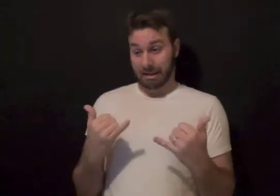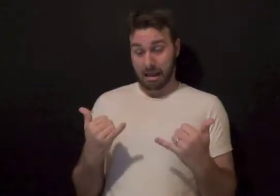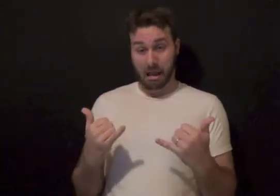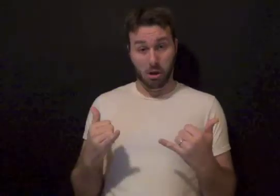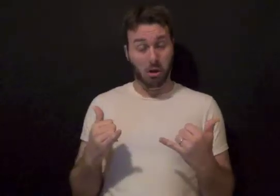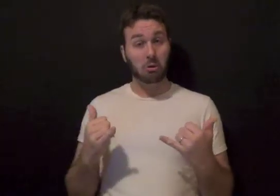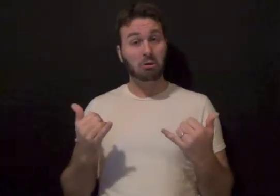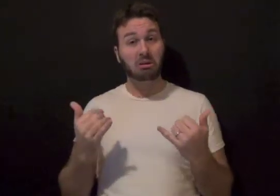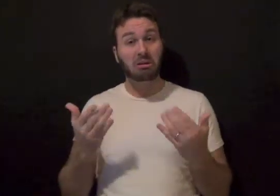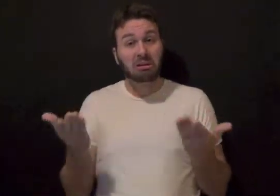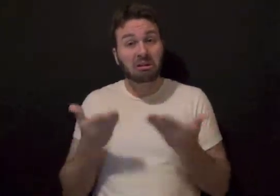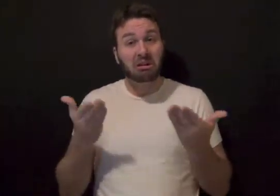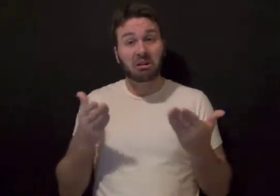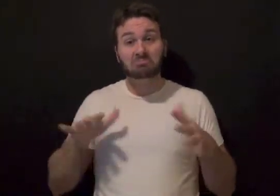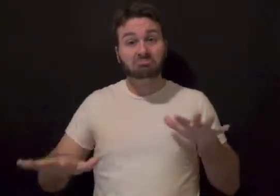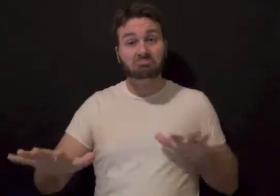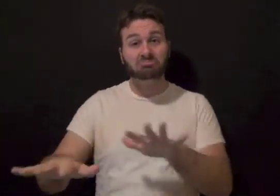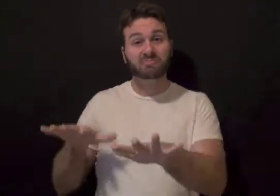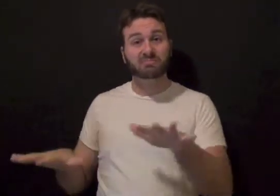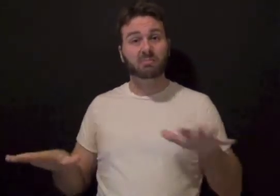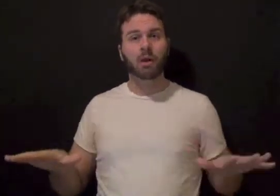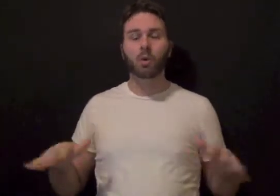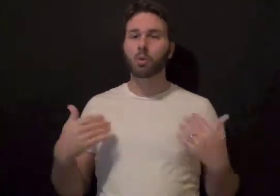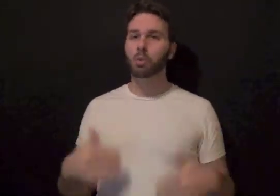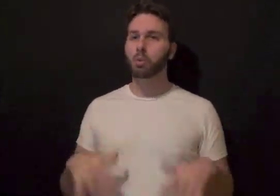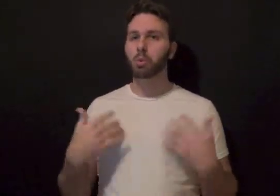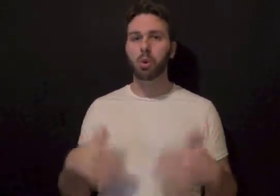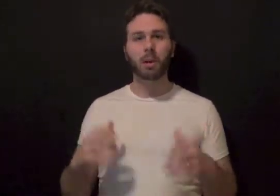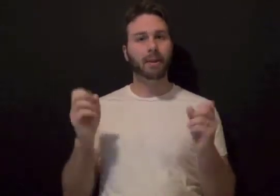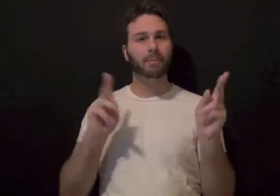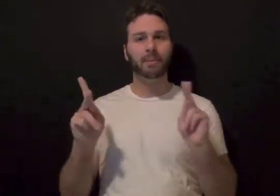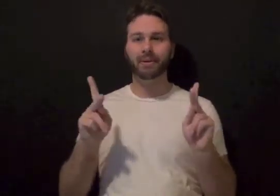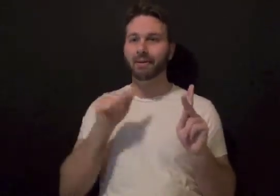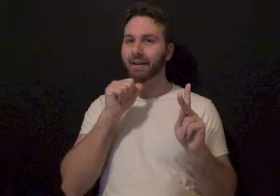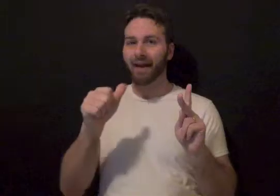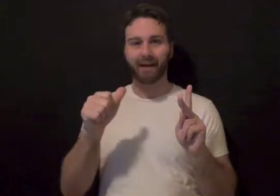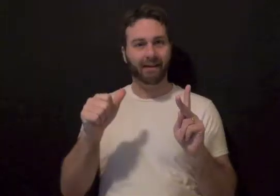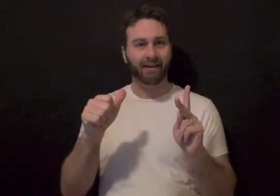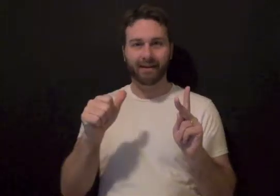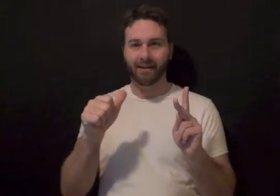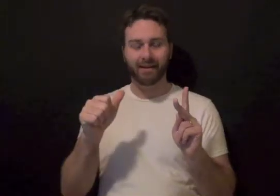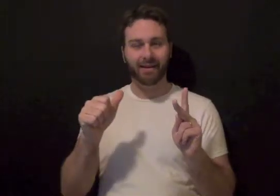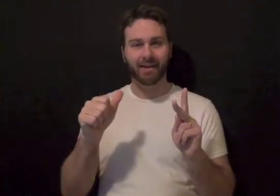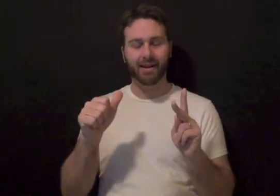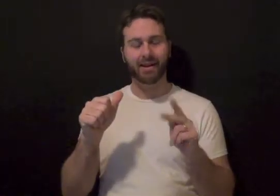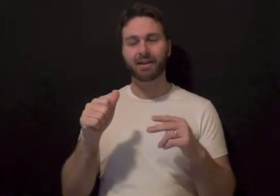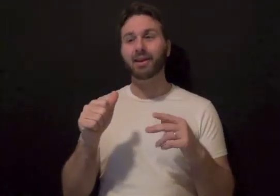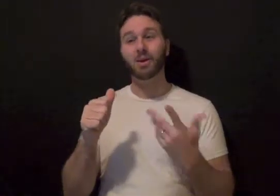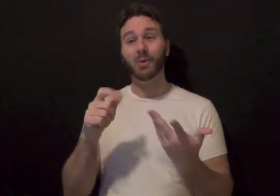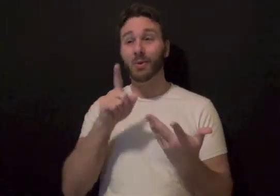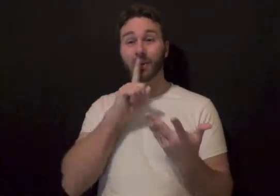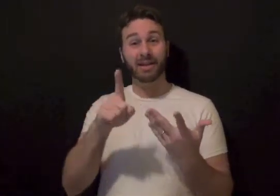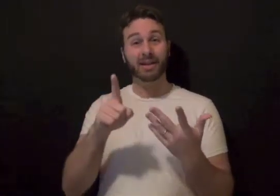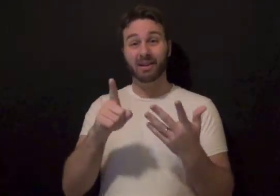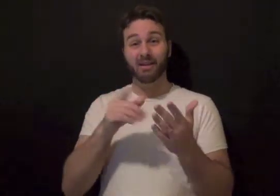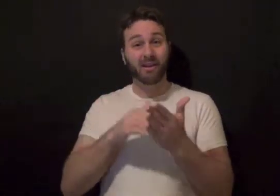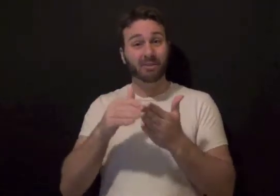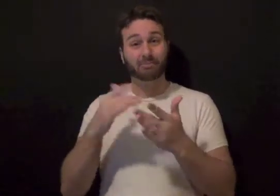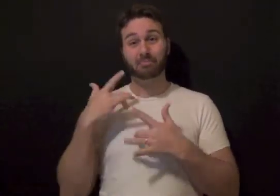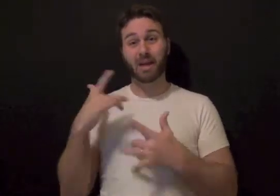so ordinary, and yet we spend so little time in the present moment that it's anything but ordinary. There was